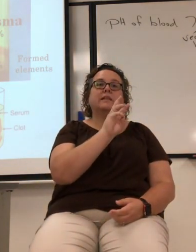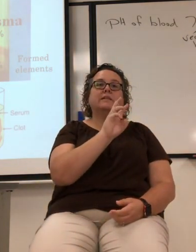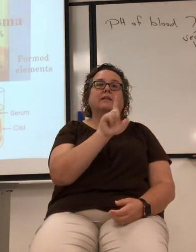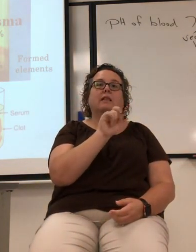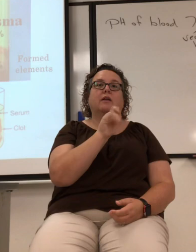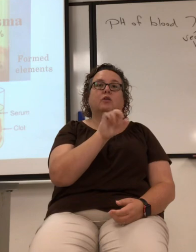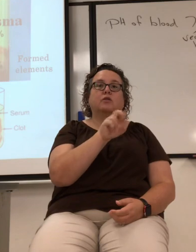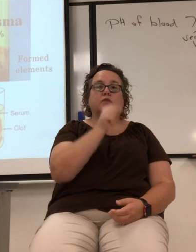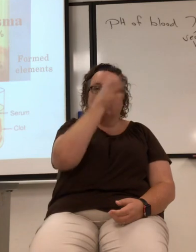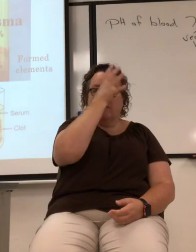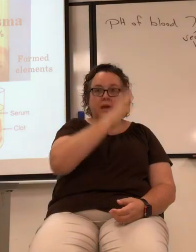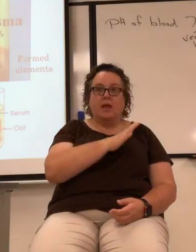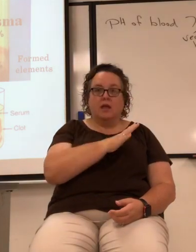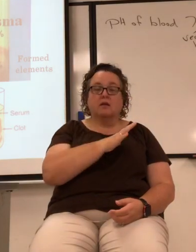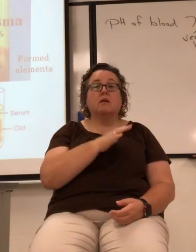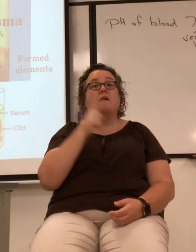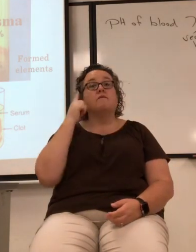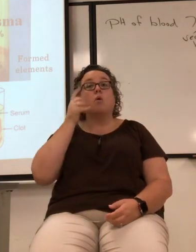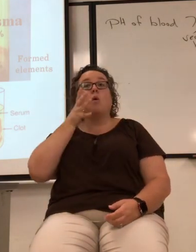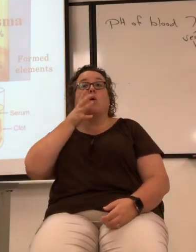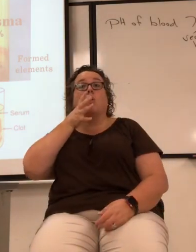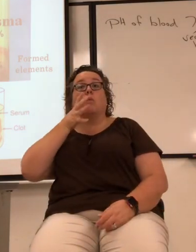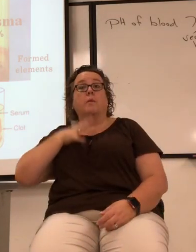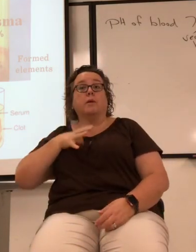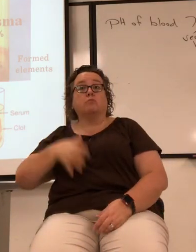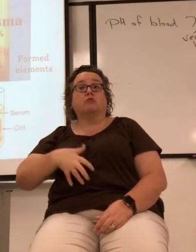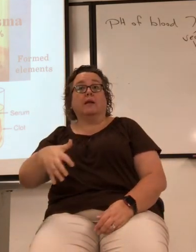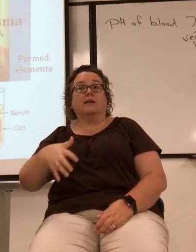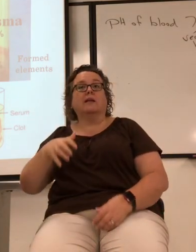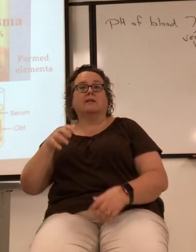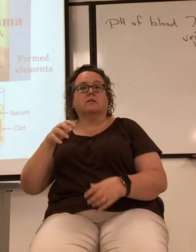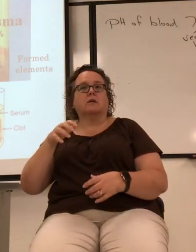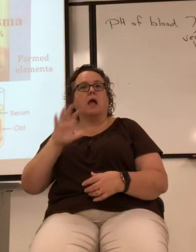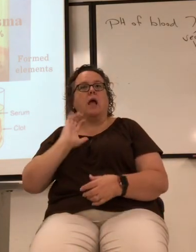moms, the blood volume can almost double.